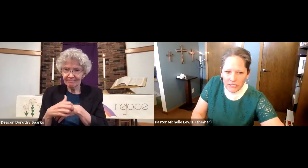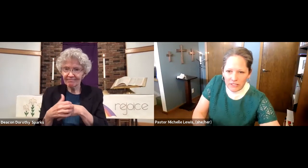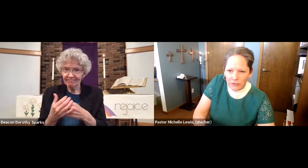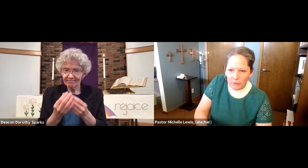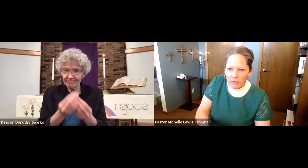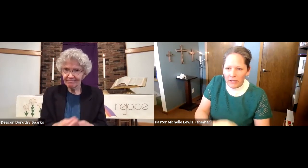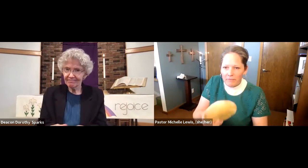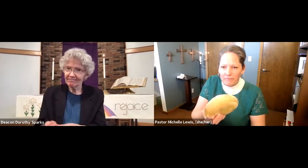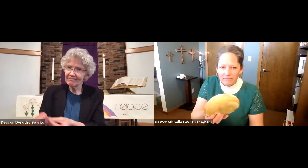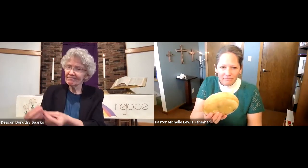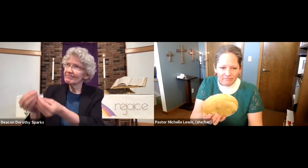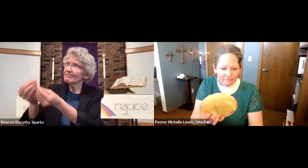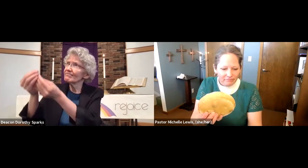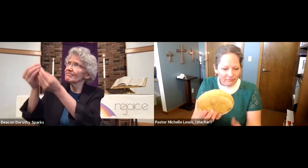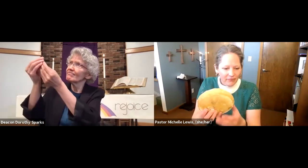Lord Jesus took bread,